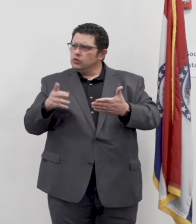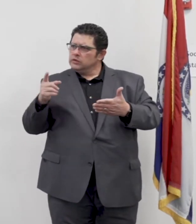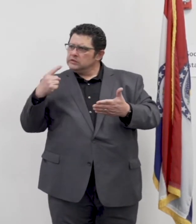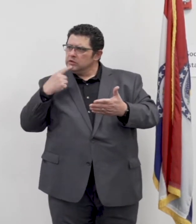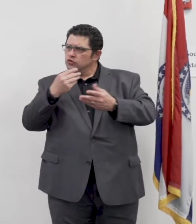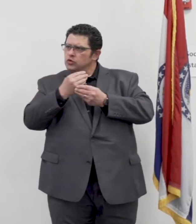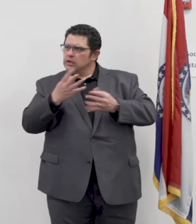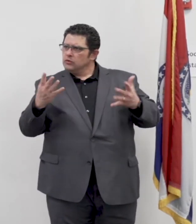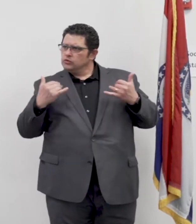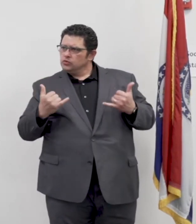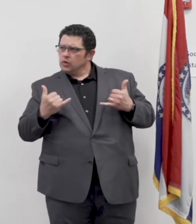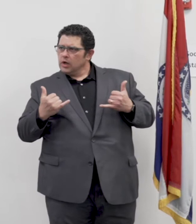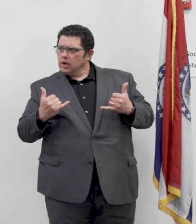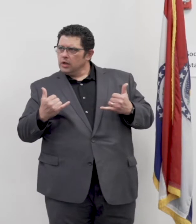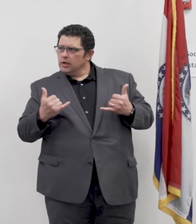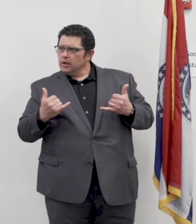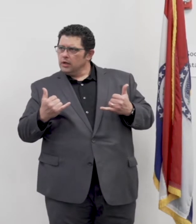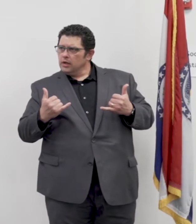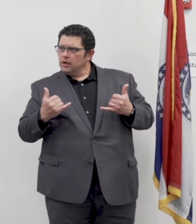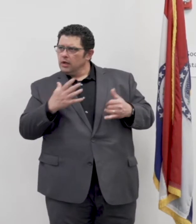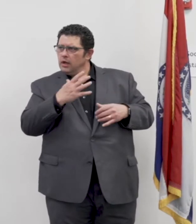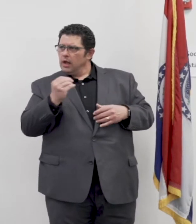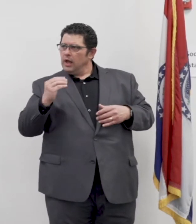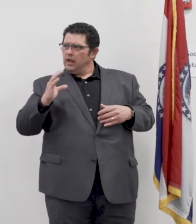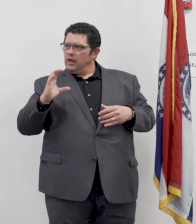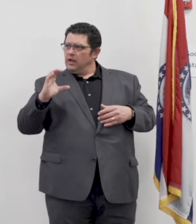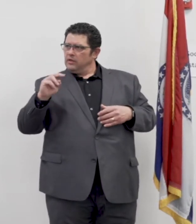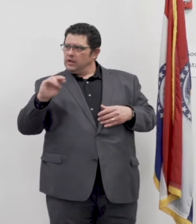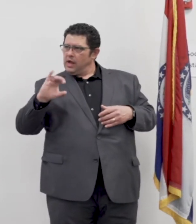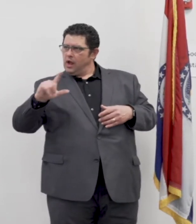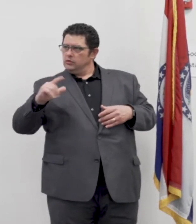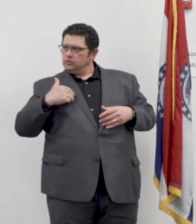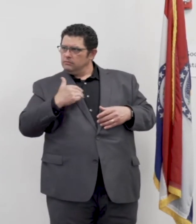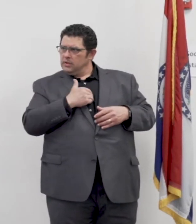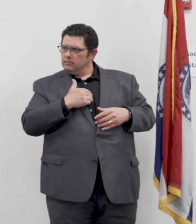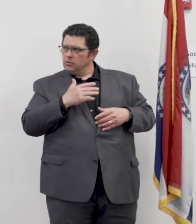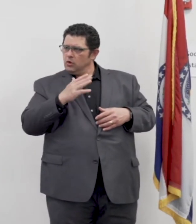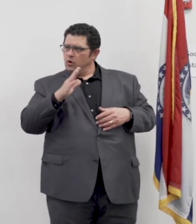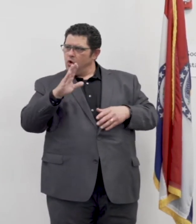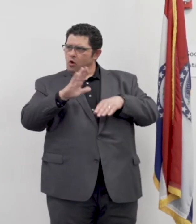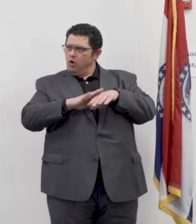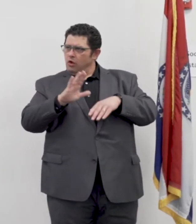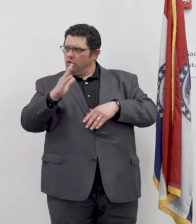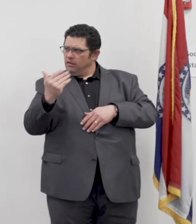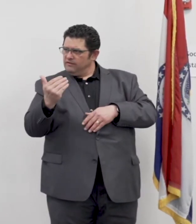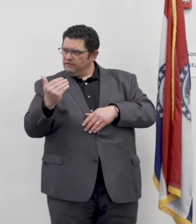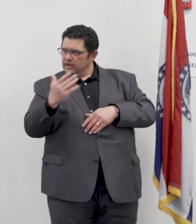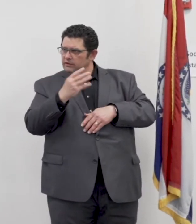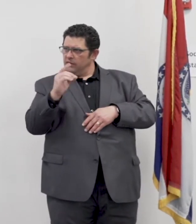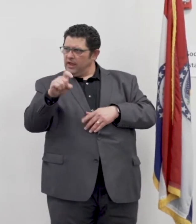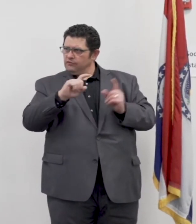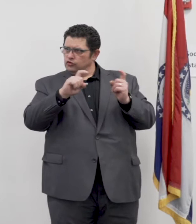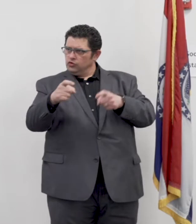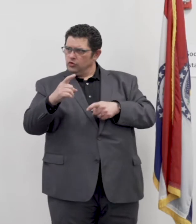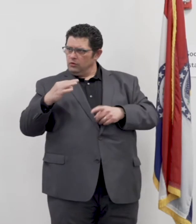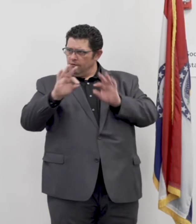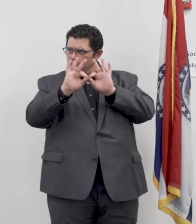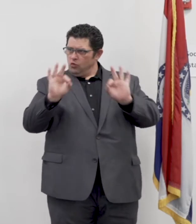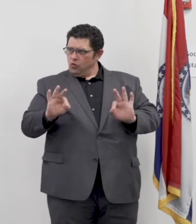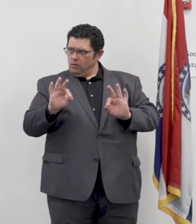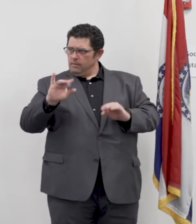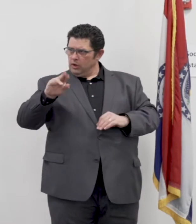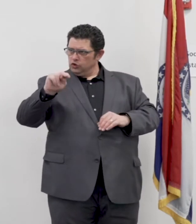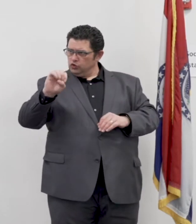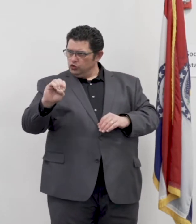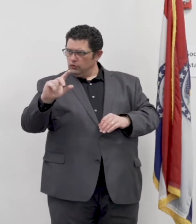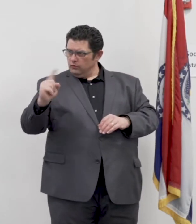today, and then you're gonna give the council members recommendation forms on the 15th, and then they have to turn in the forms by June 1st. And I